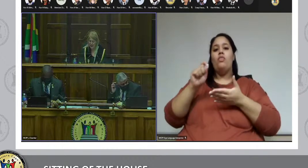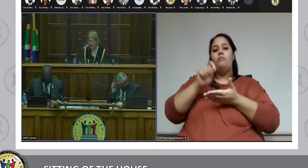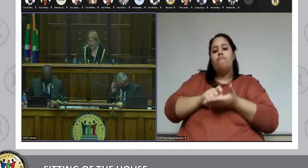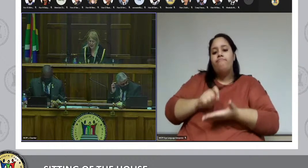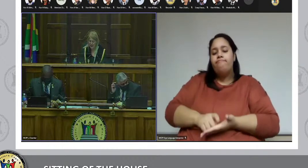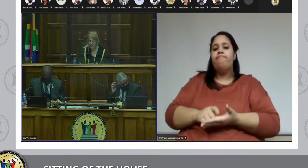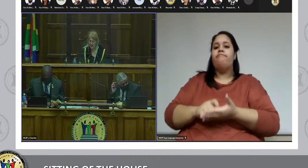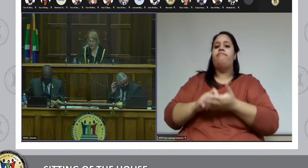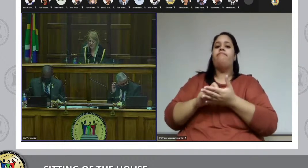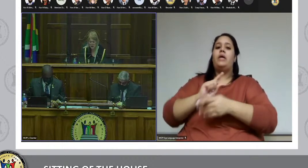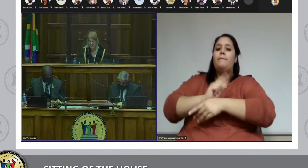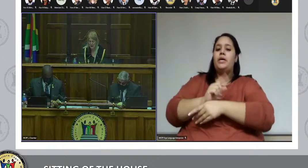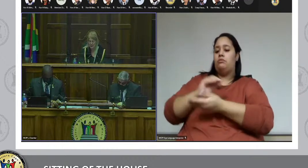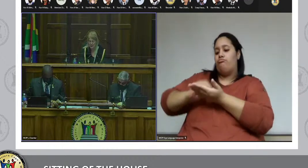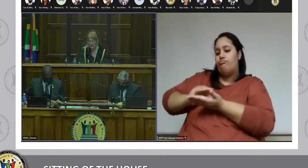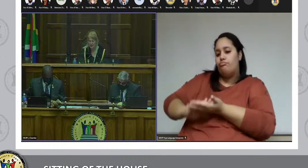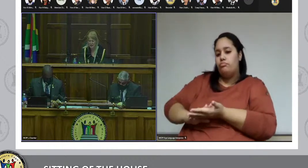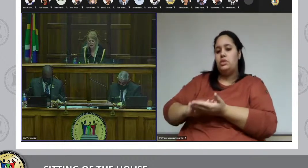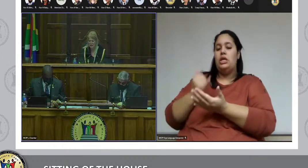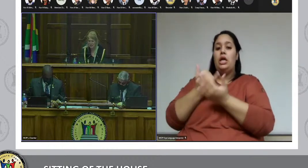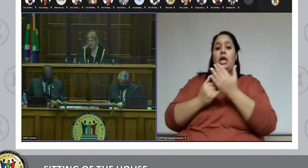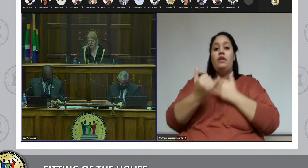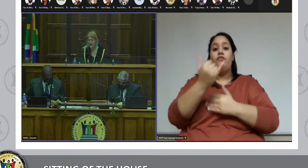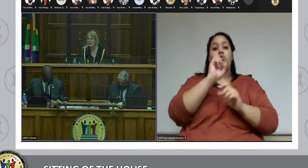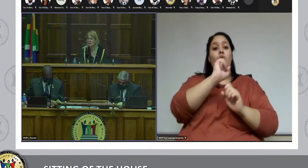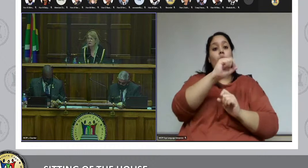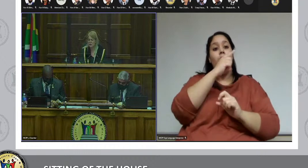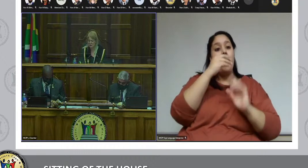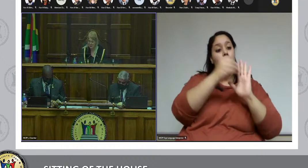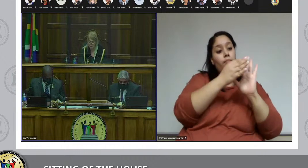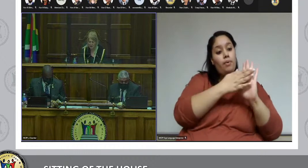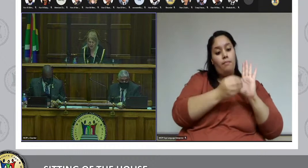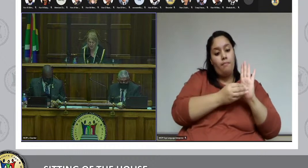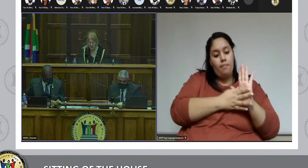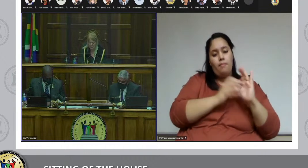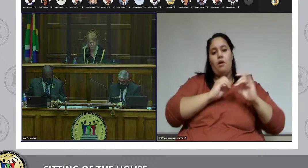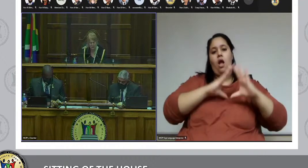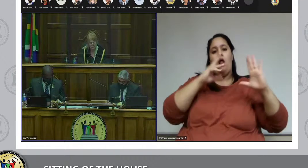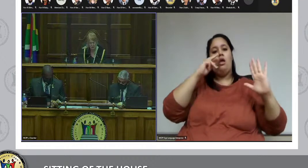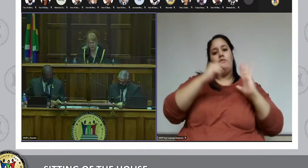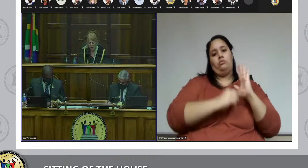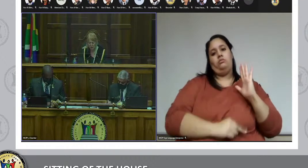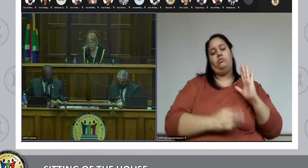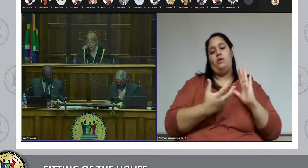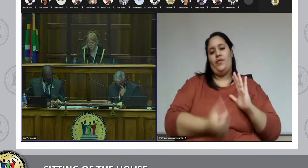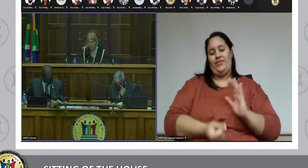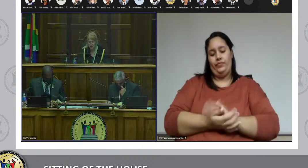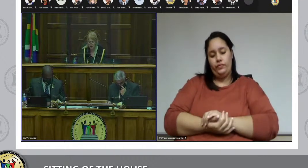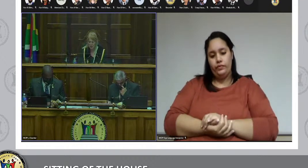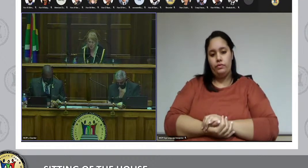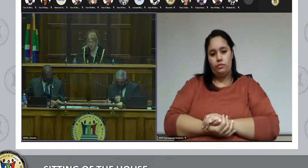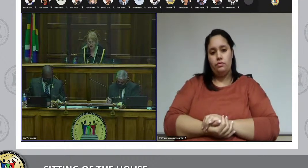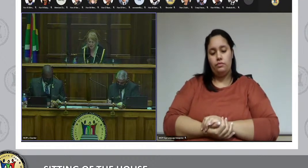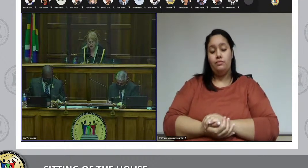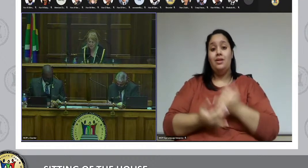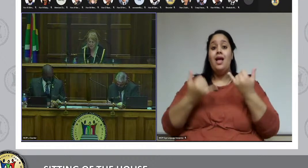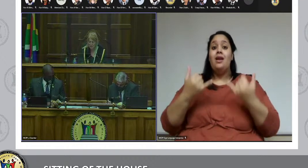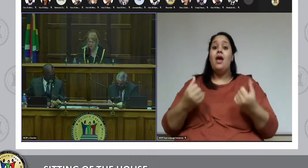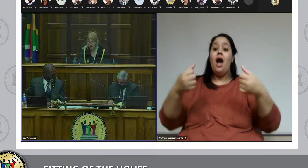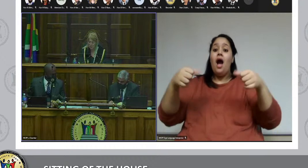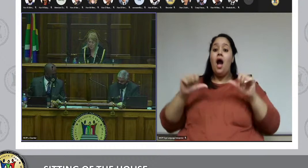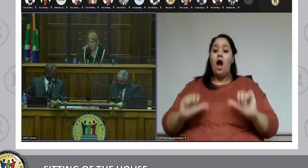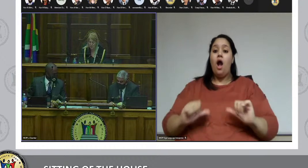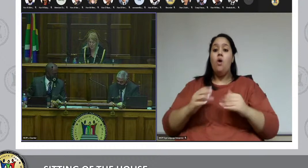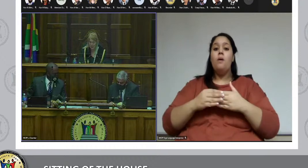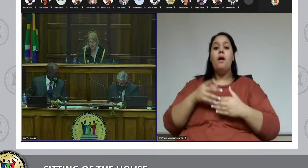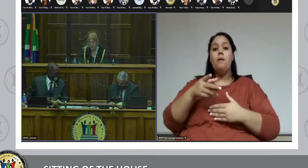Hansard in each individual member's names as if that member has read them aloud. I will now afford the opportunity to members